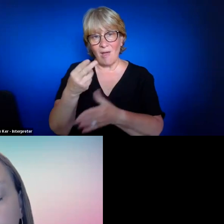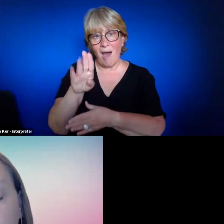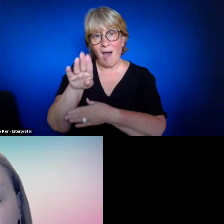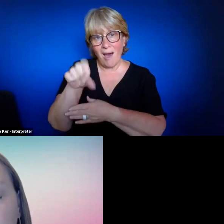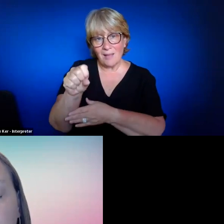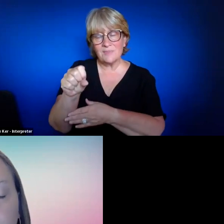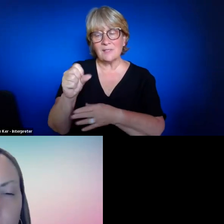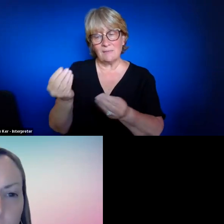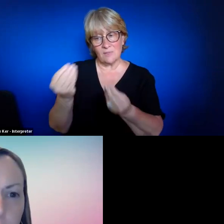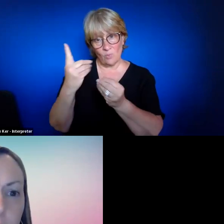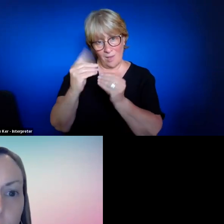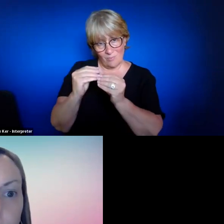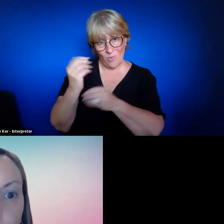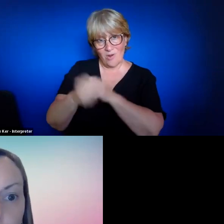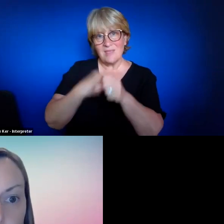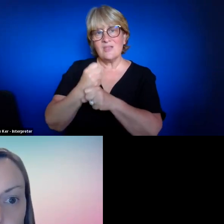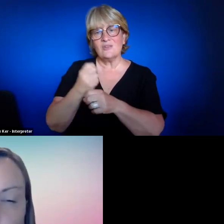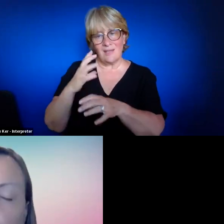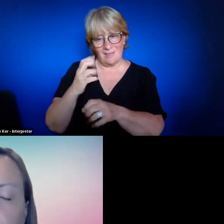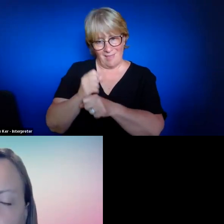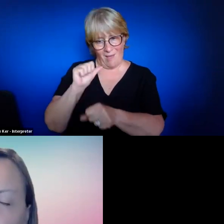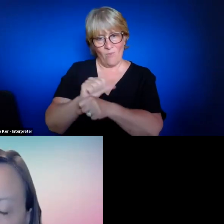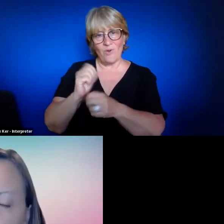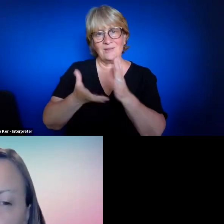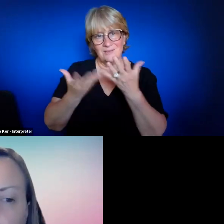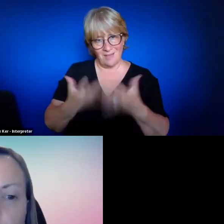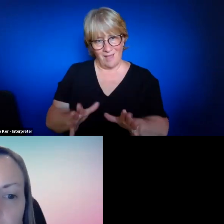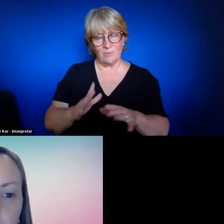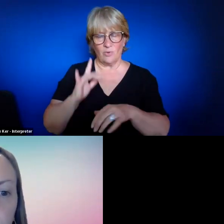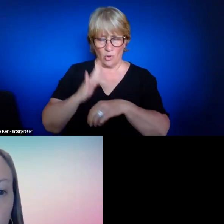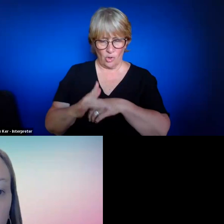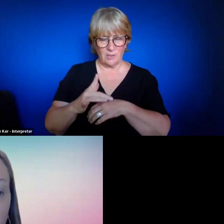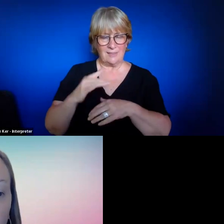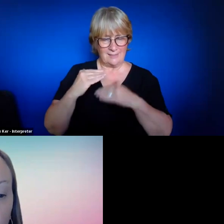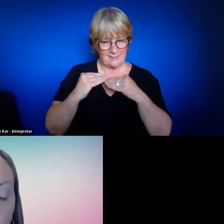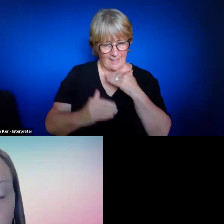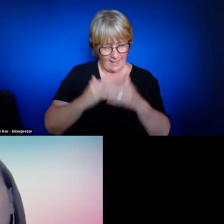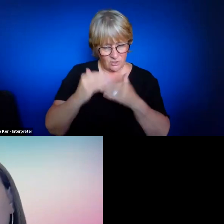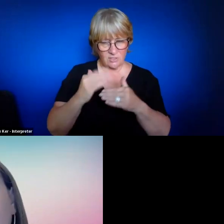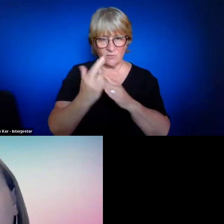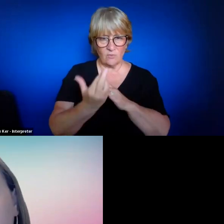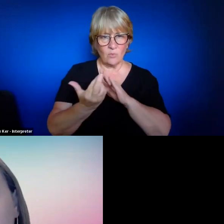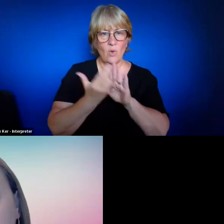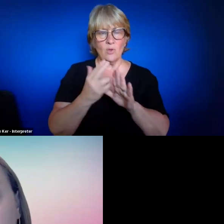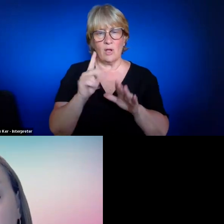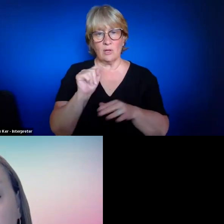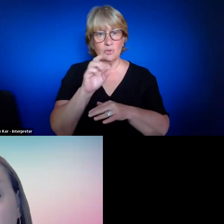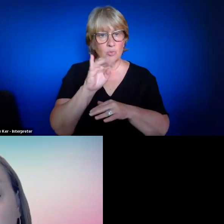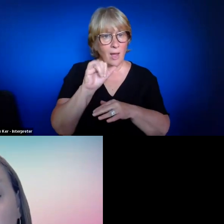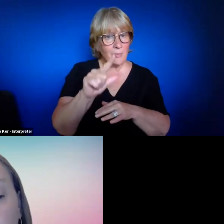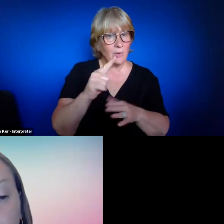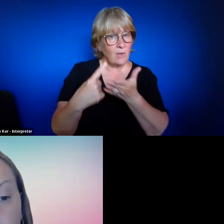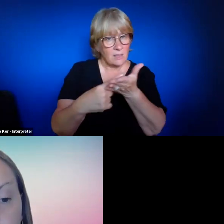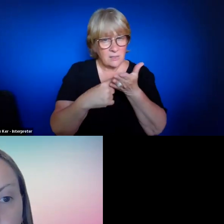gives us another year to get that work done. And we're in a rulemaking, early stages of a rulemaking process, still working on our tribal consultation and